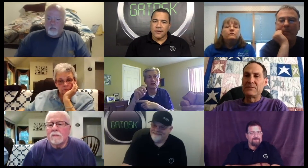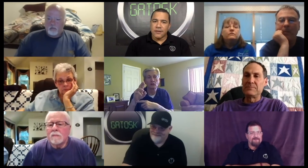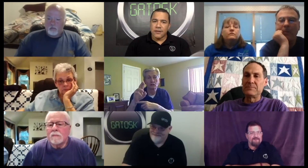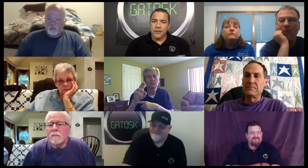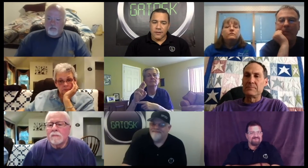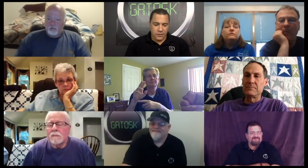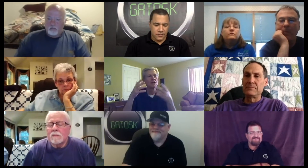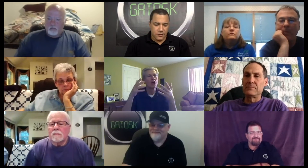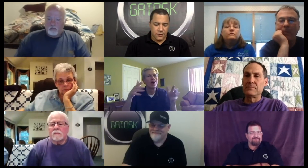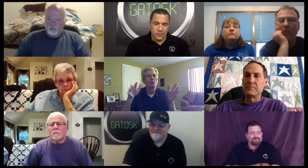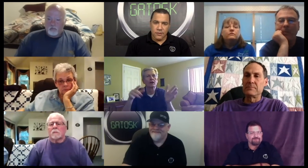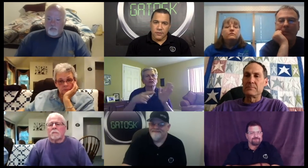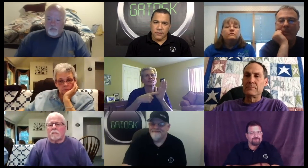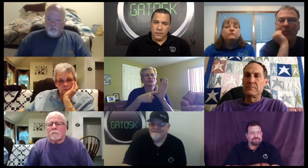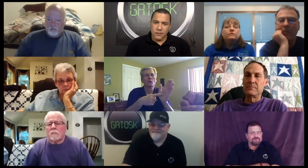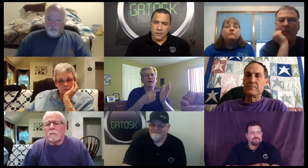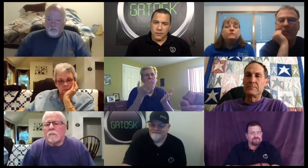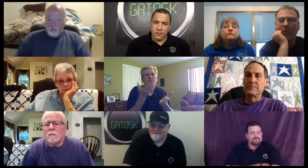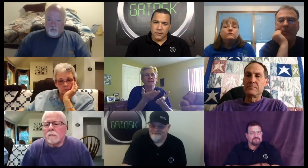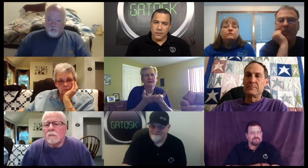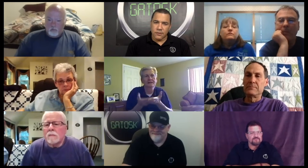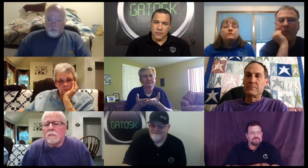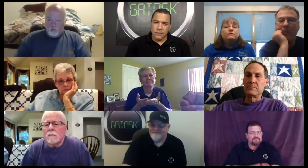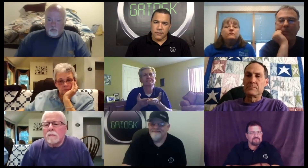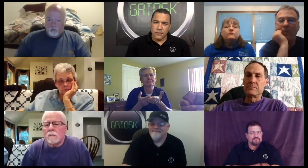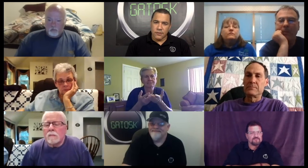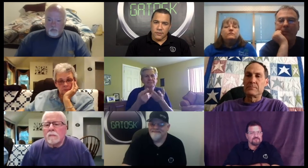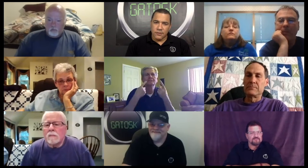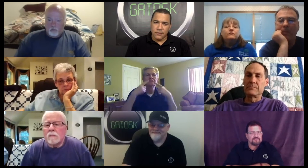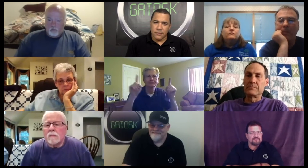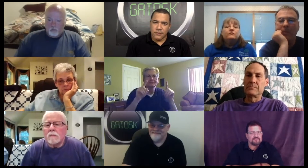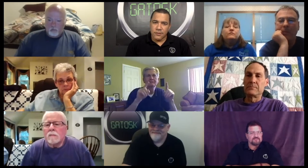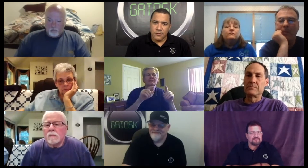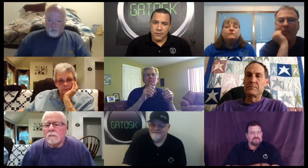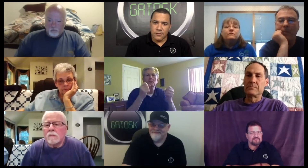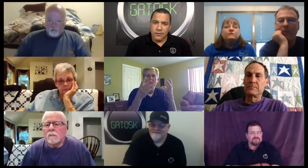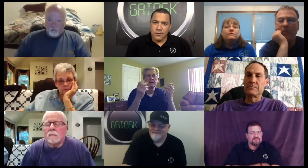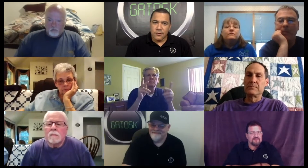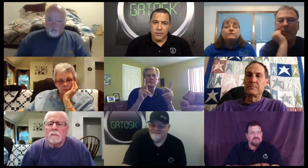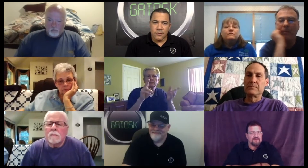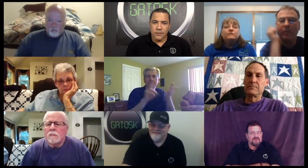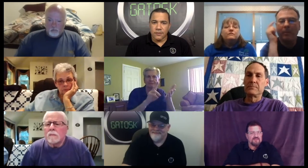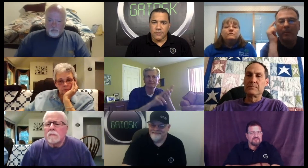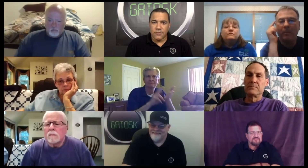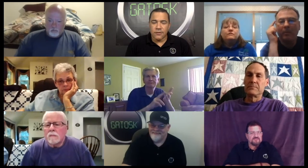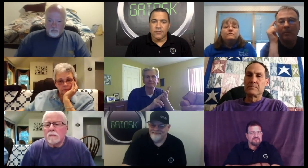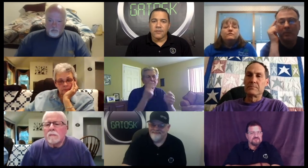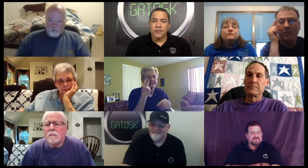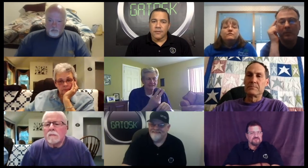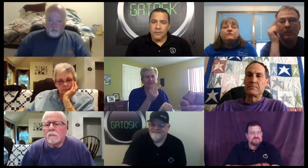The autoresponders already shown evidence of being successful. A lot of people have signed up.